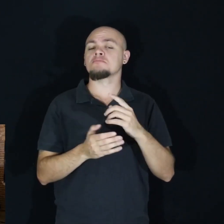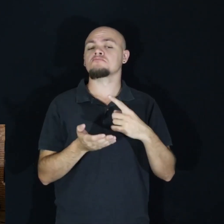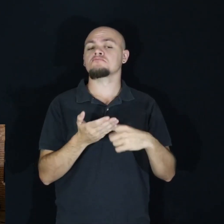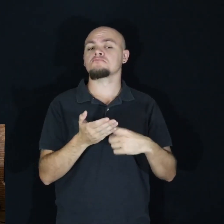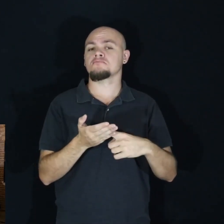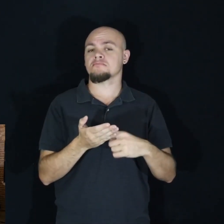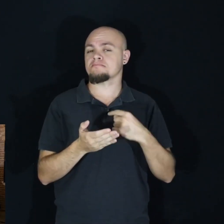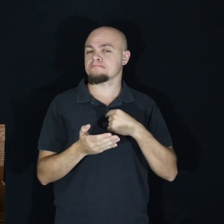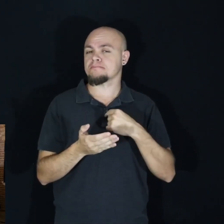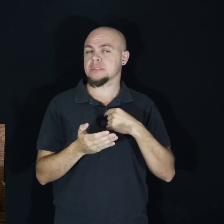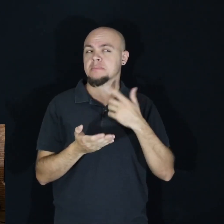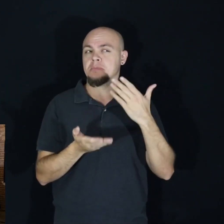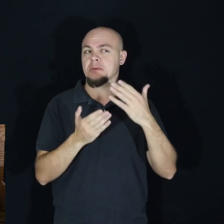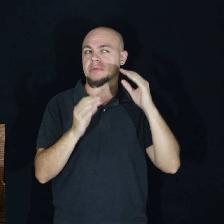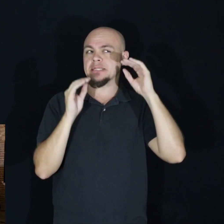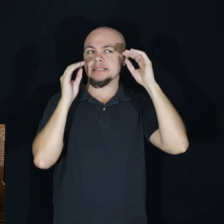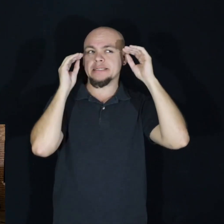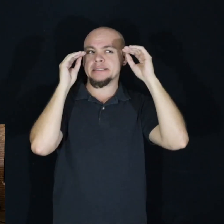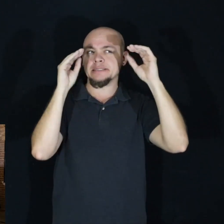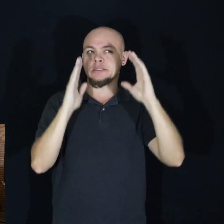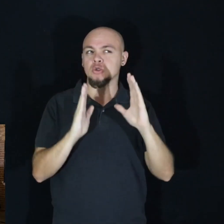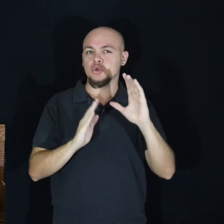me being a teacher.